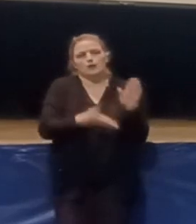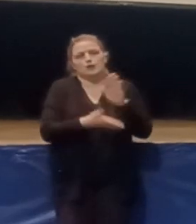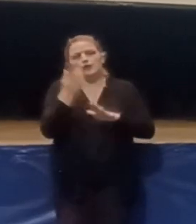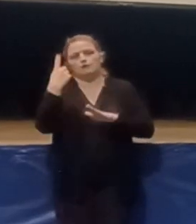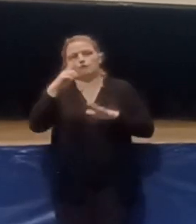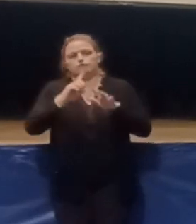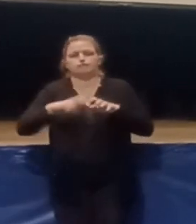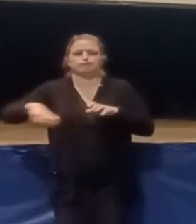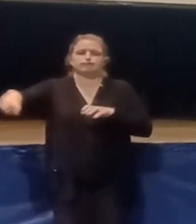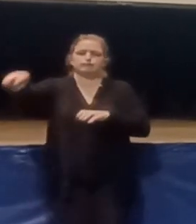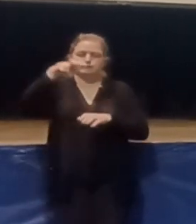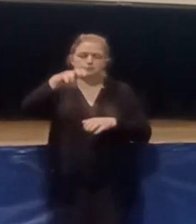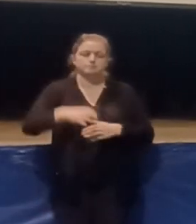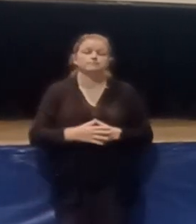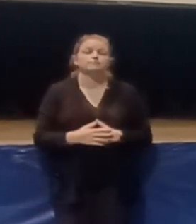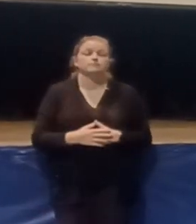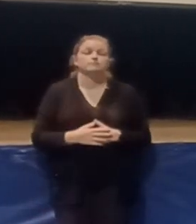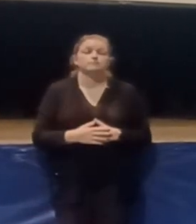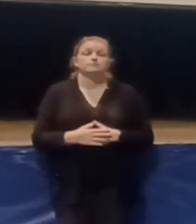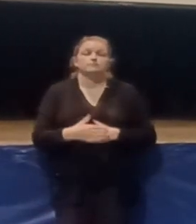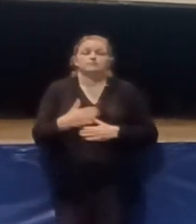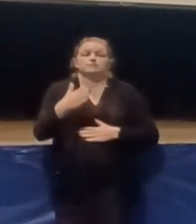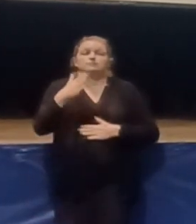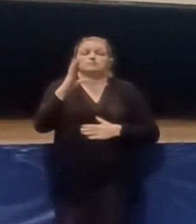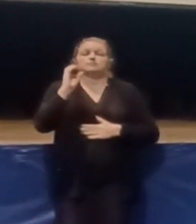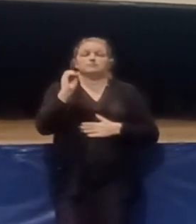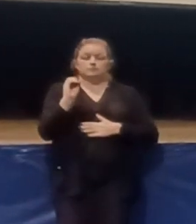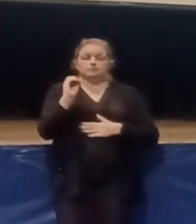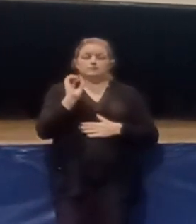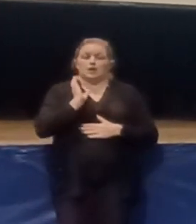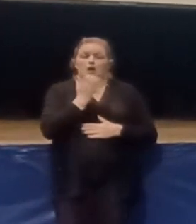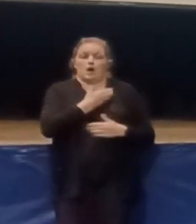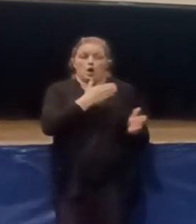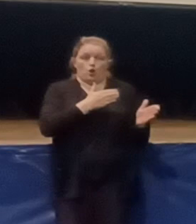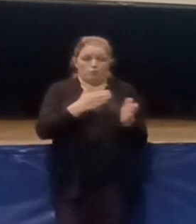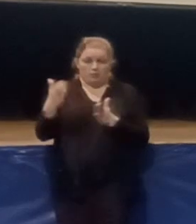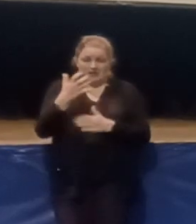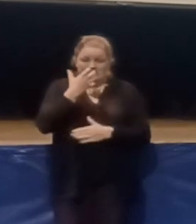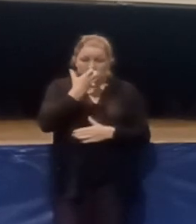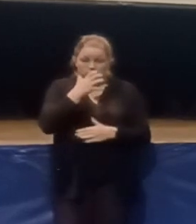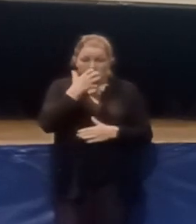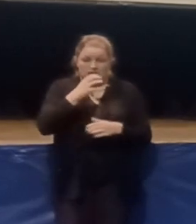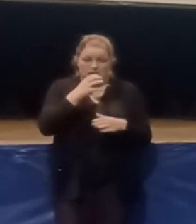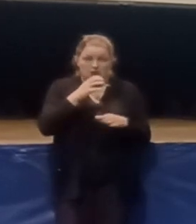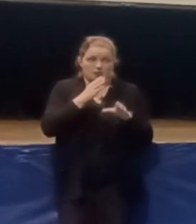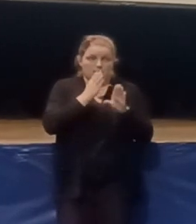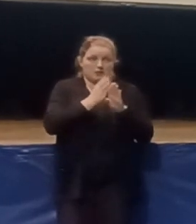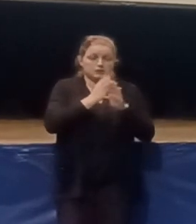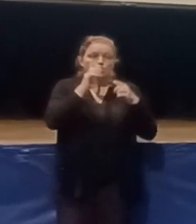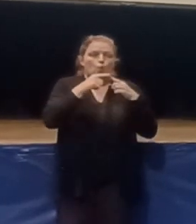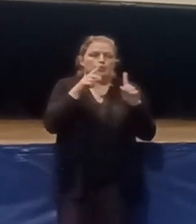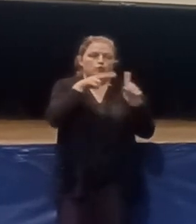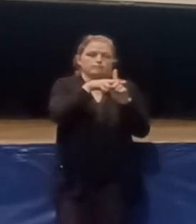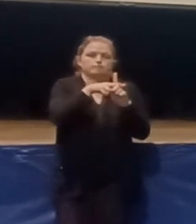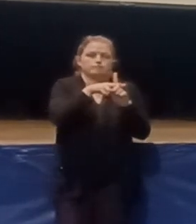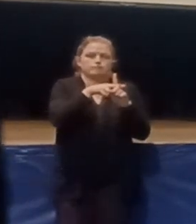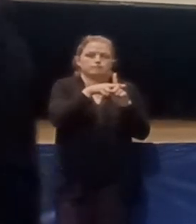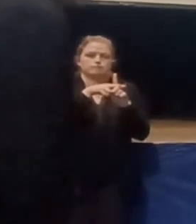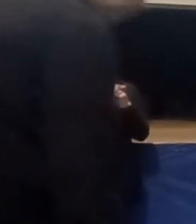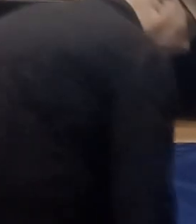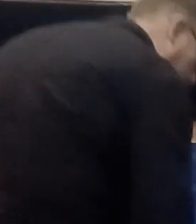in the morning? So our plan is to heat up the buses while they're on the charger. So